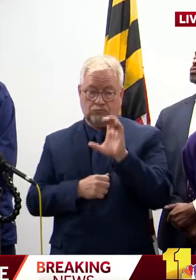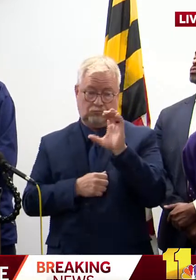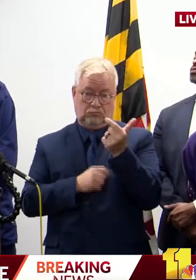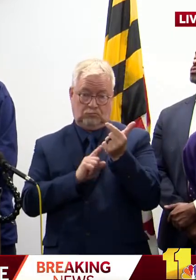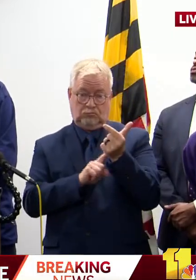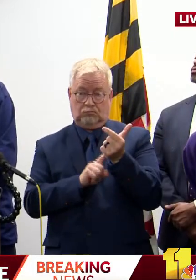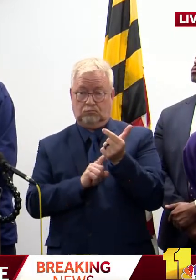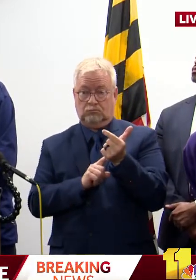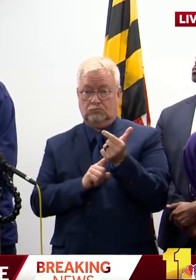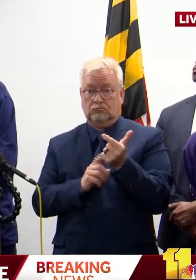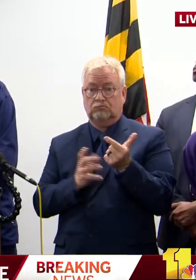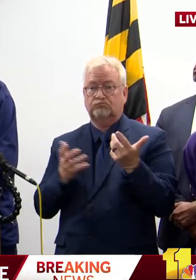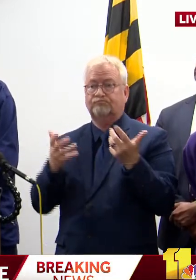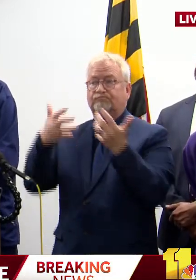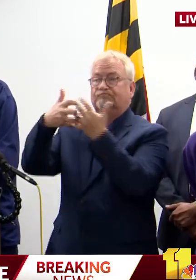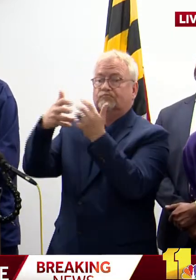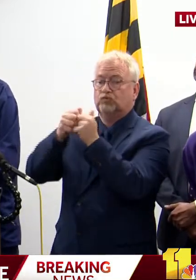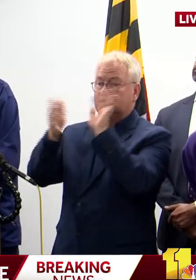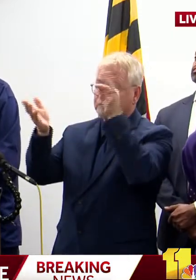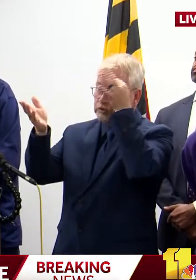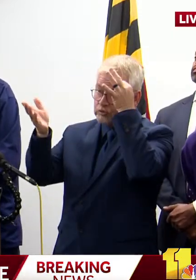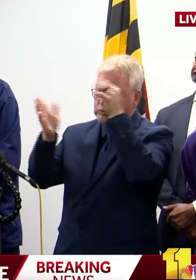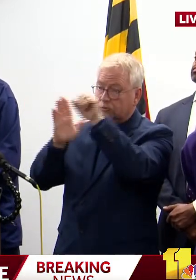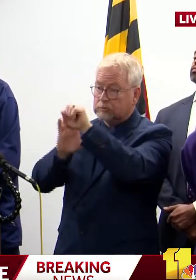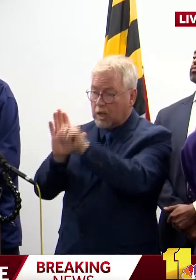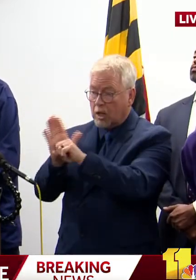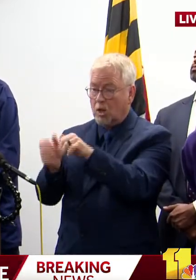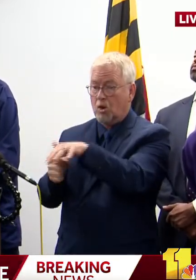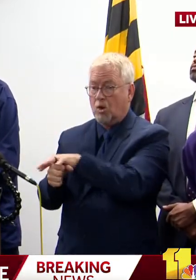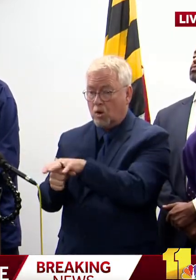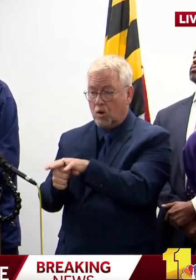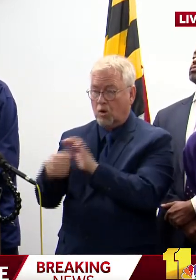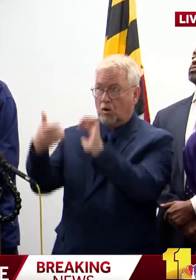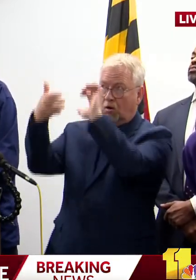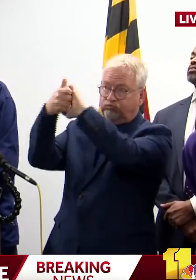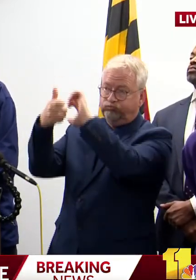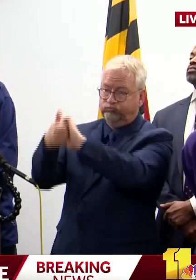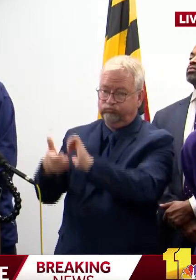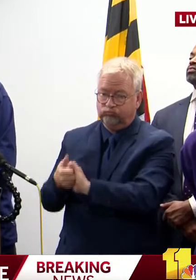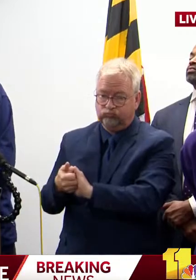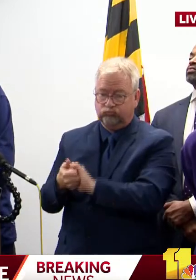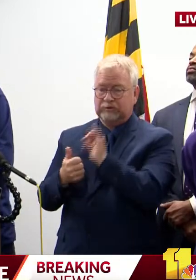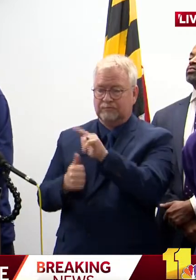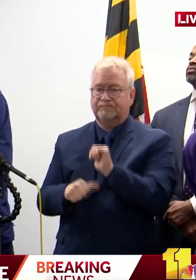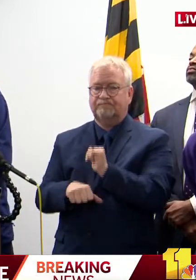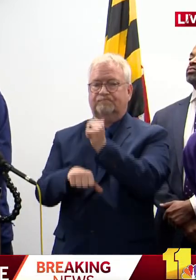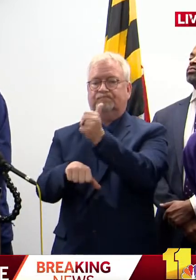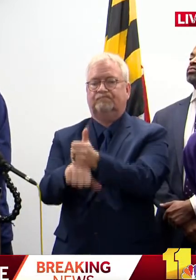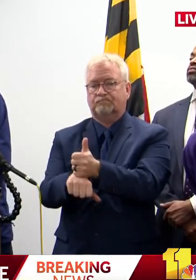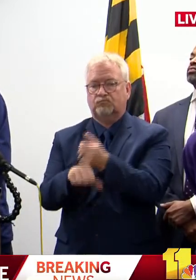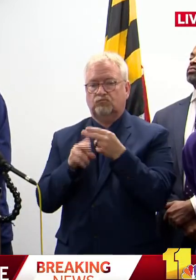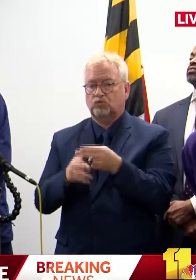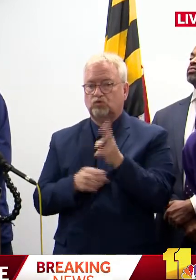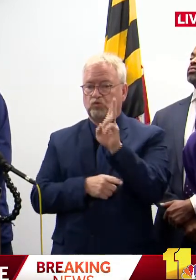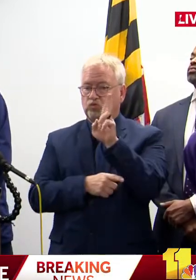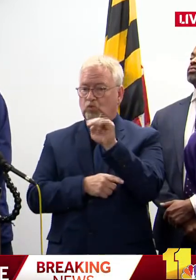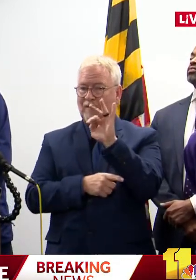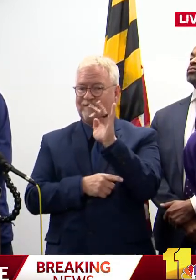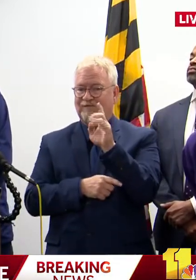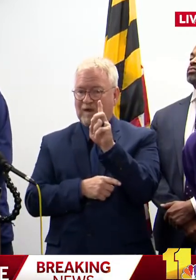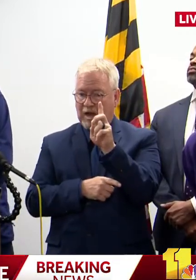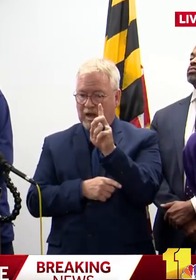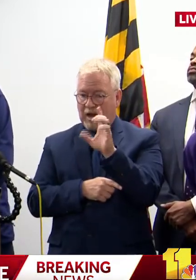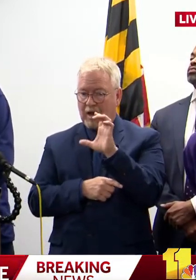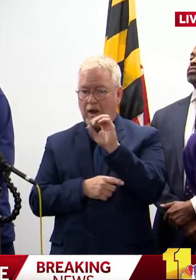with our federal and state and local agency partners, have stood up a unified command. Our number one priority